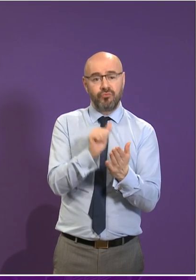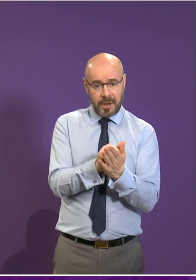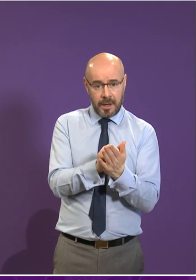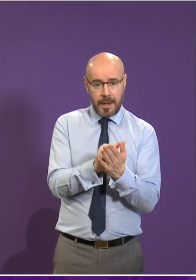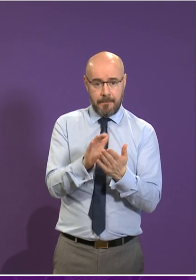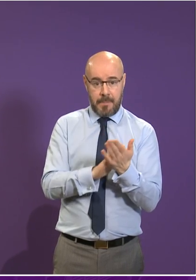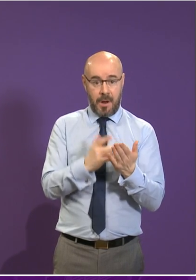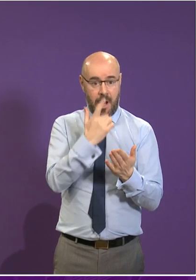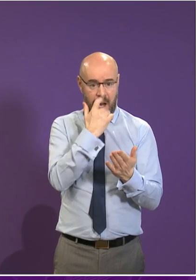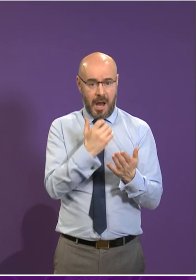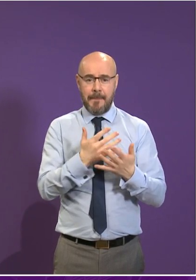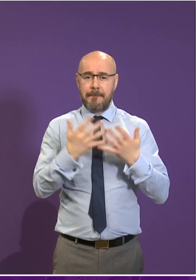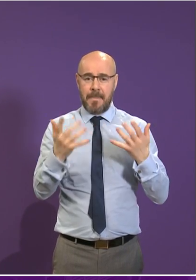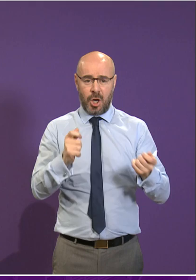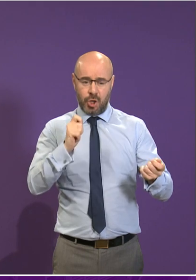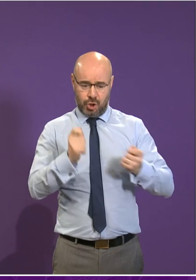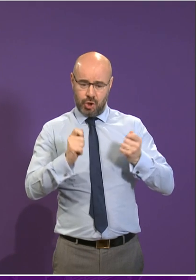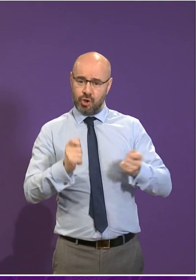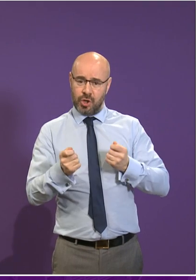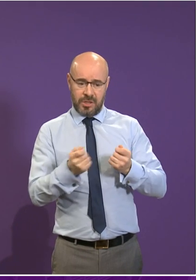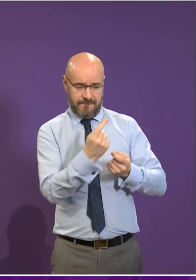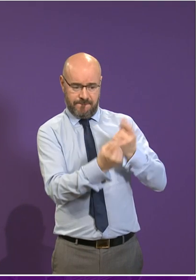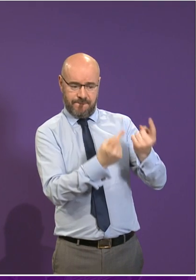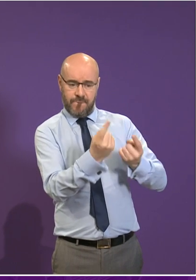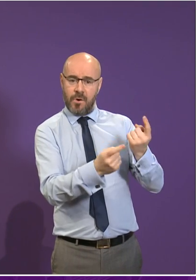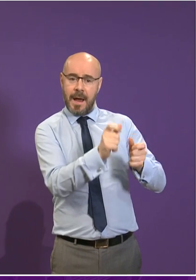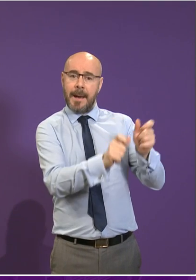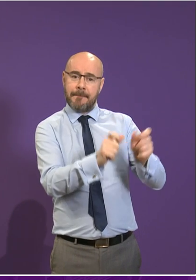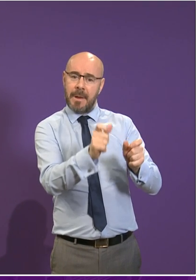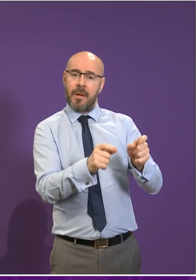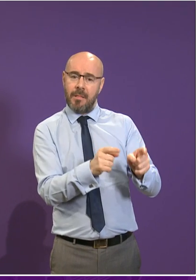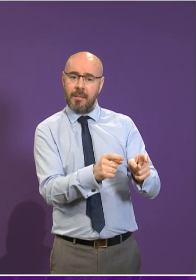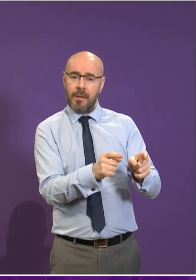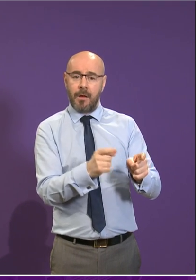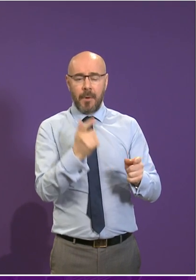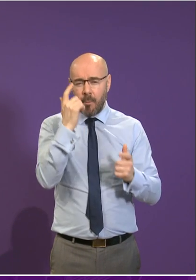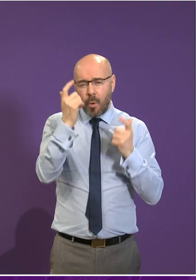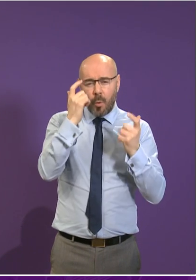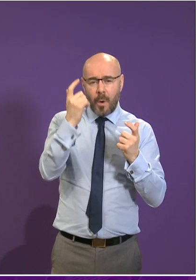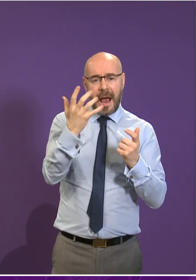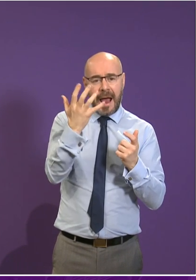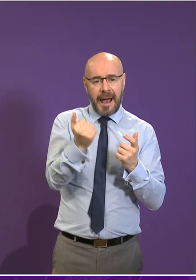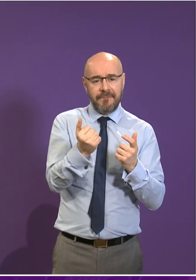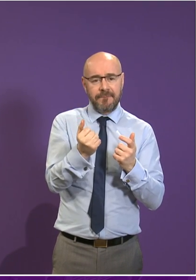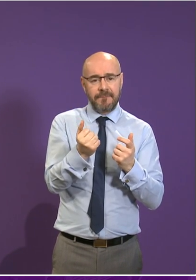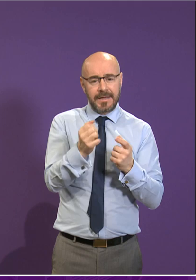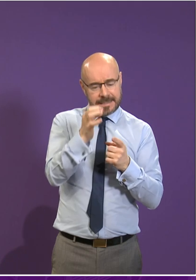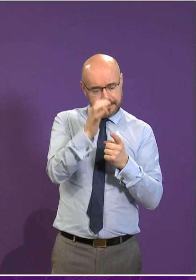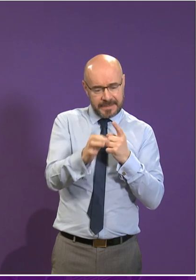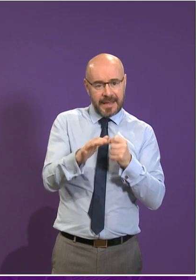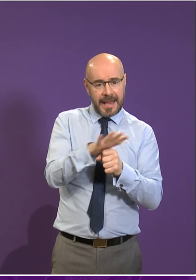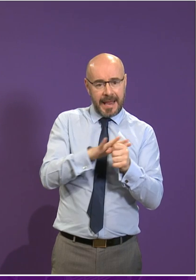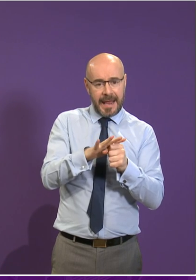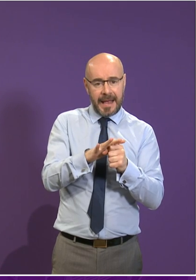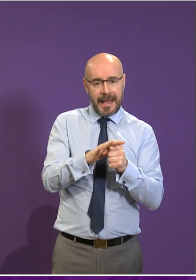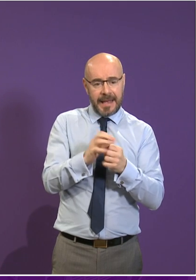huge changes, life-changing opportunities for people here. But I just wonder whether there's a specific areas of the disability delivery plan